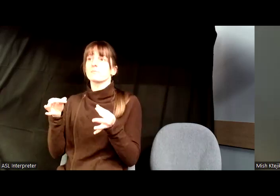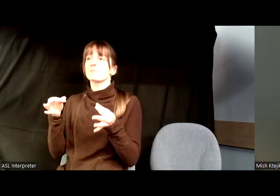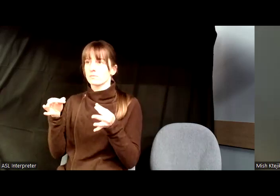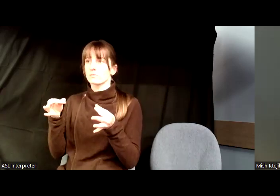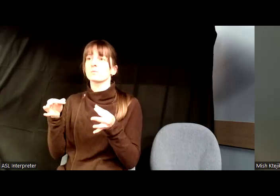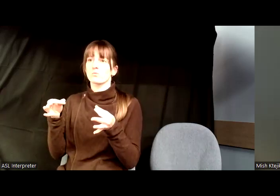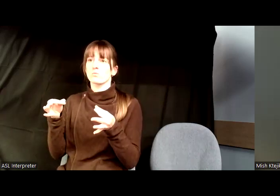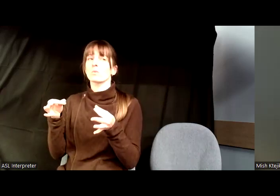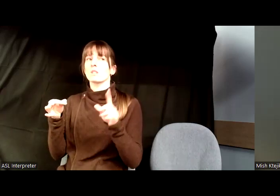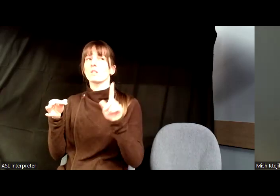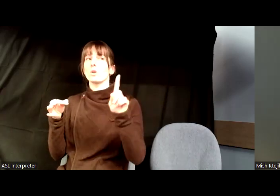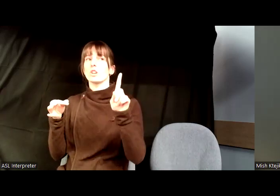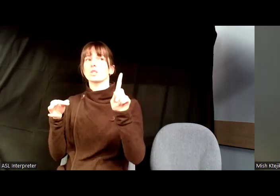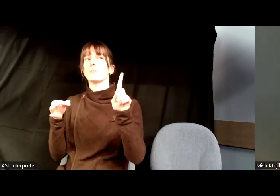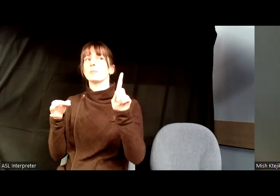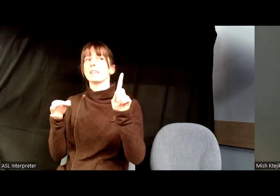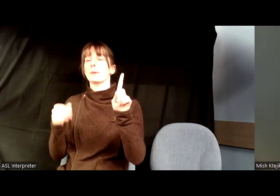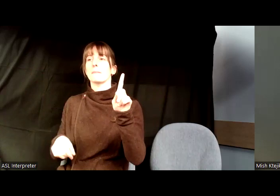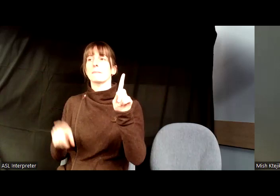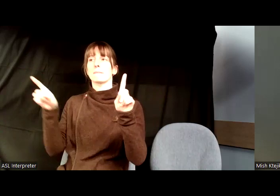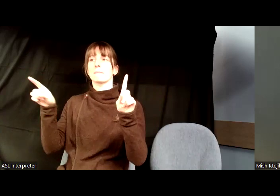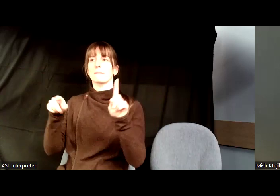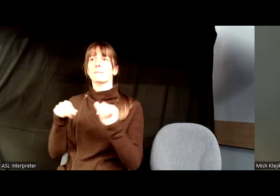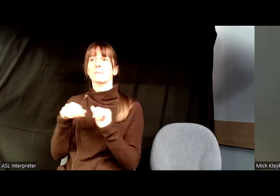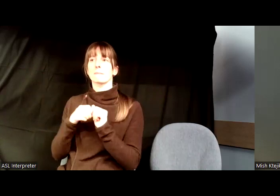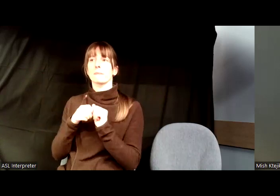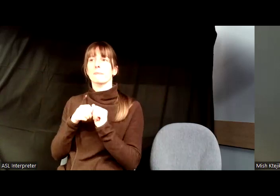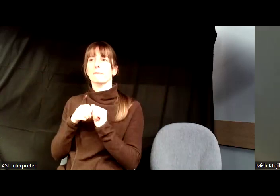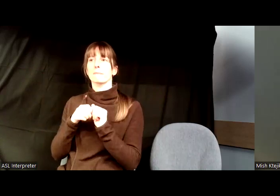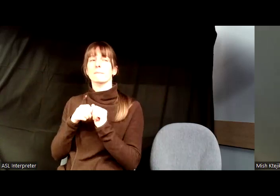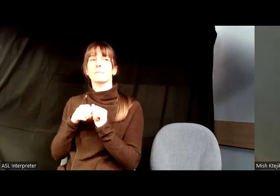that fills in these gaps. Hold on, just one moment. Okay.